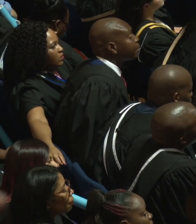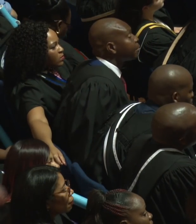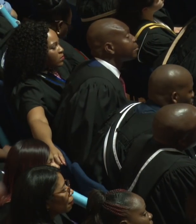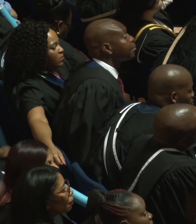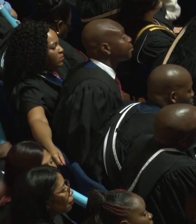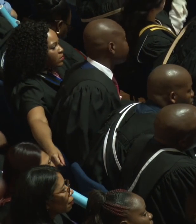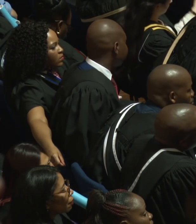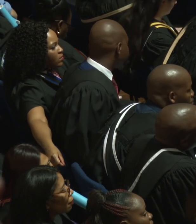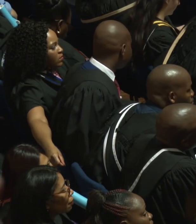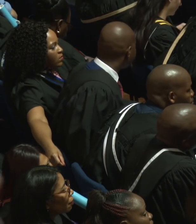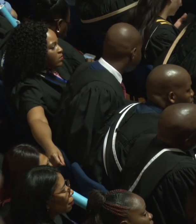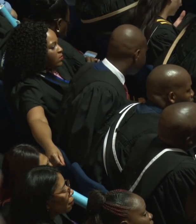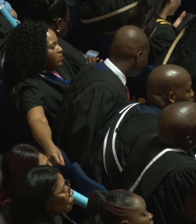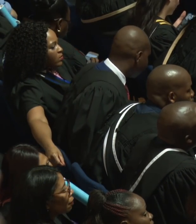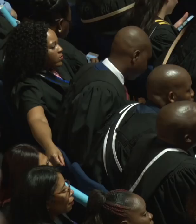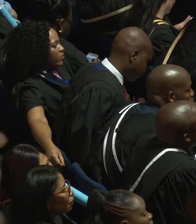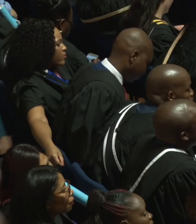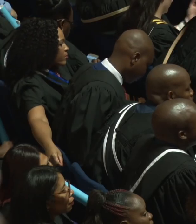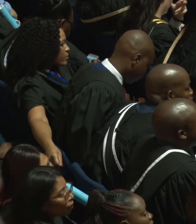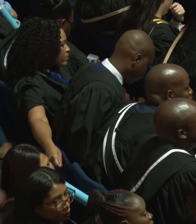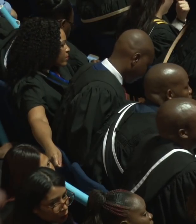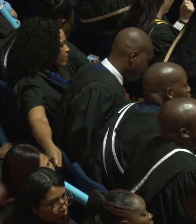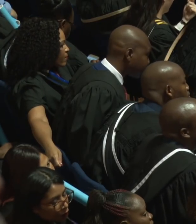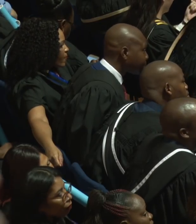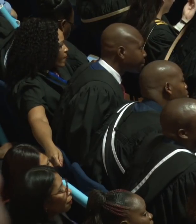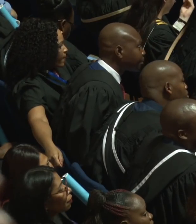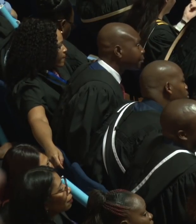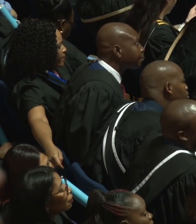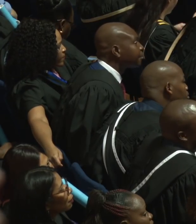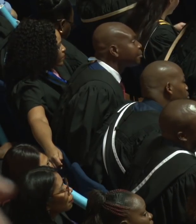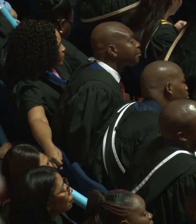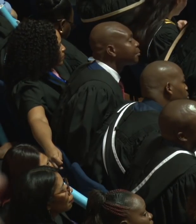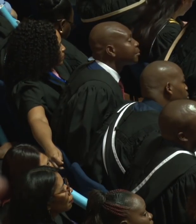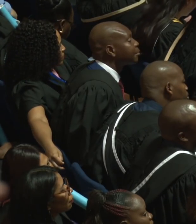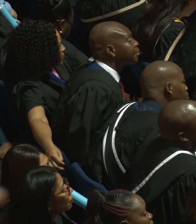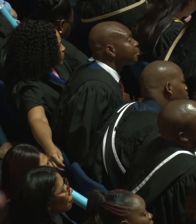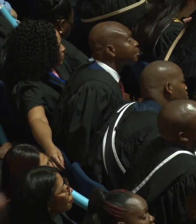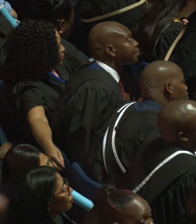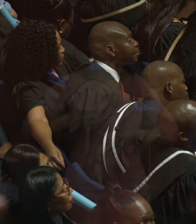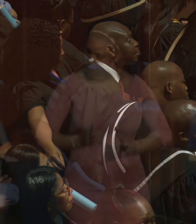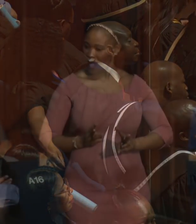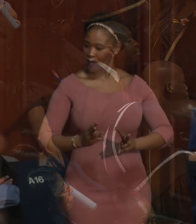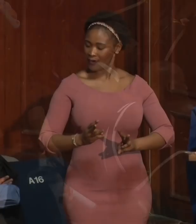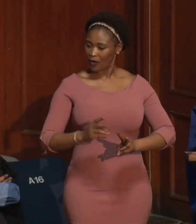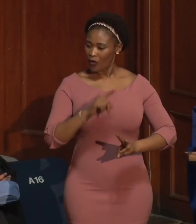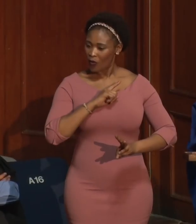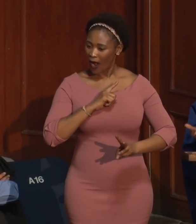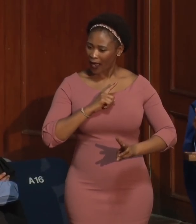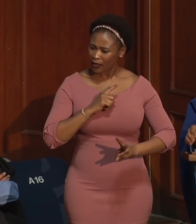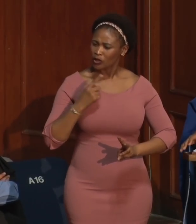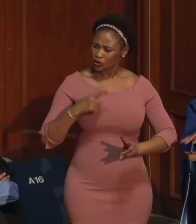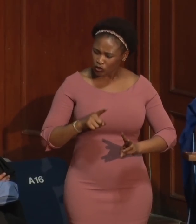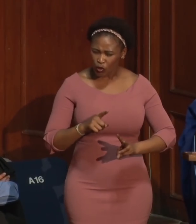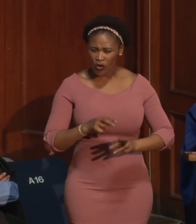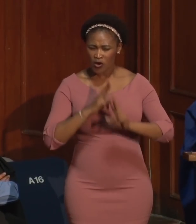confident about what events might bring, but you do need to be confident in your own capacity to master events and to